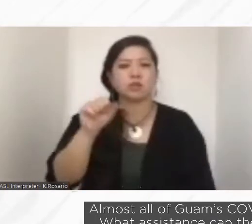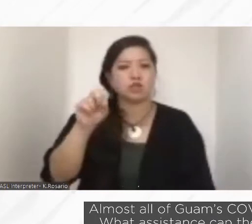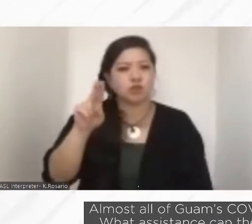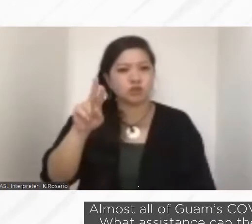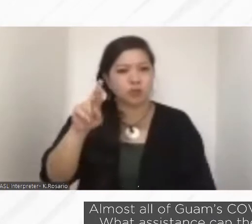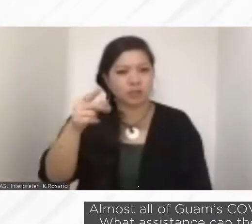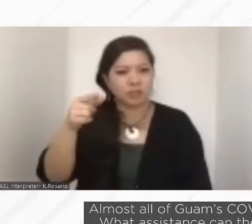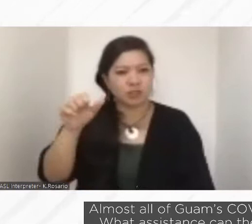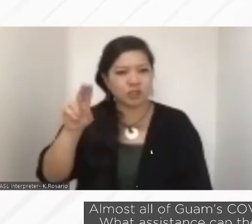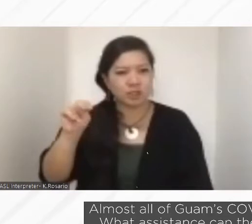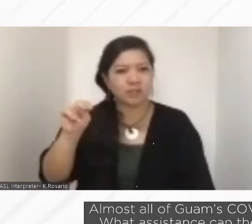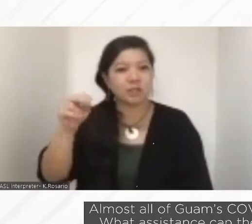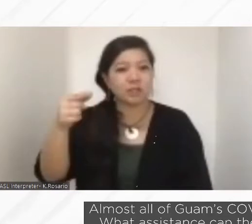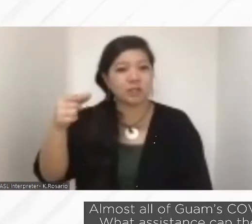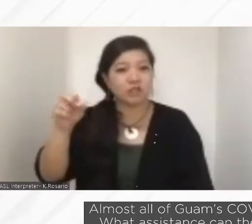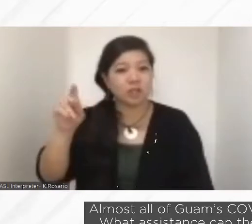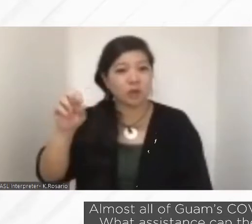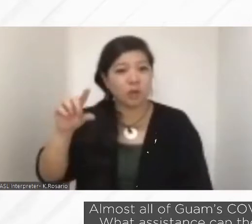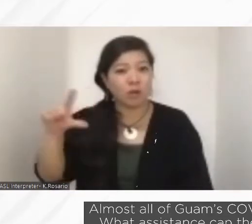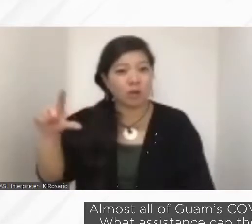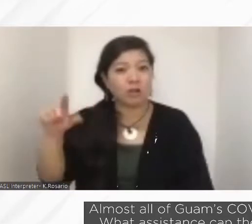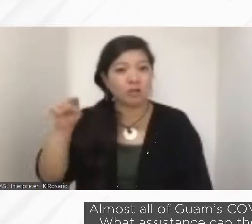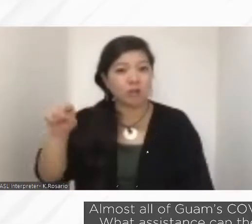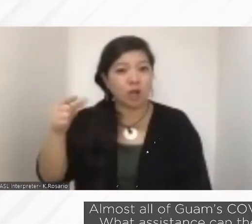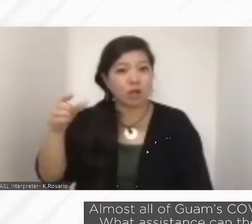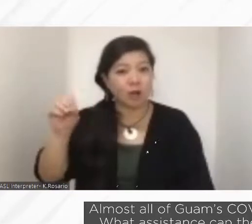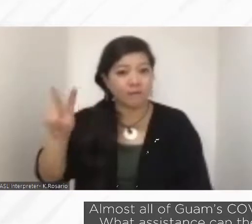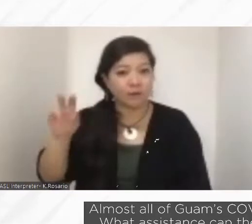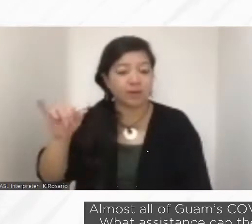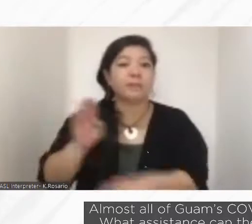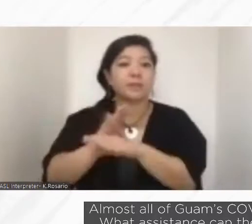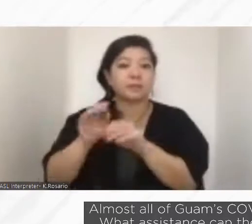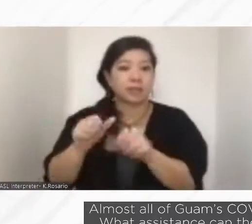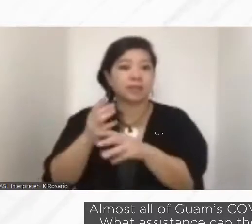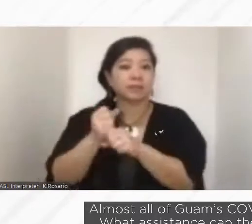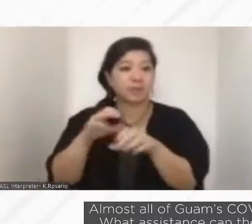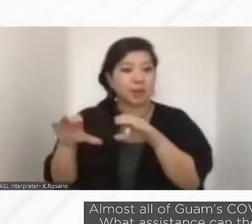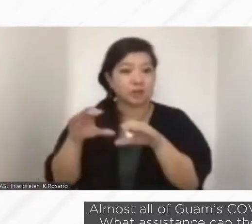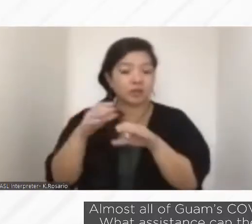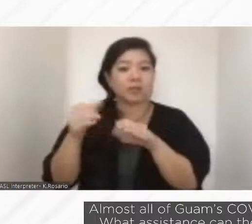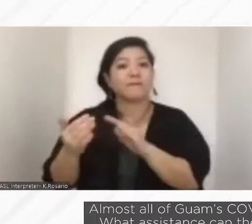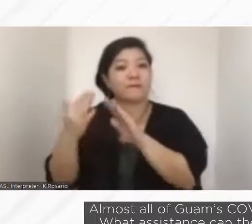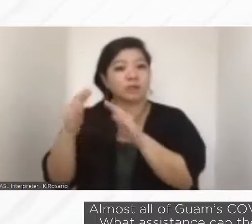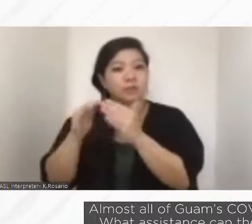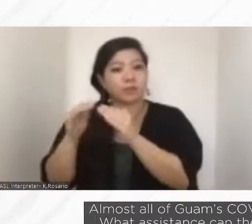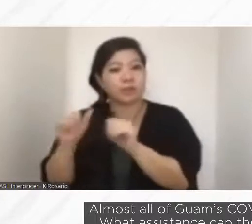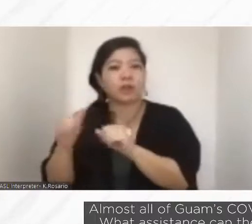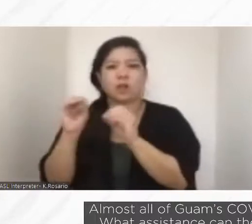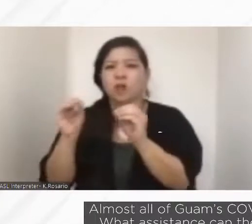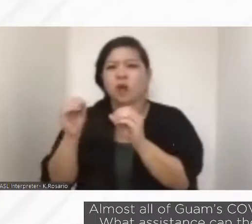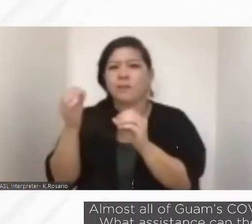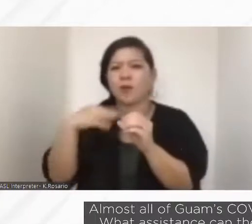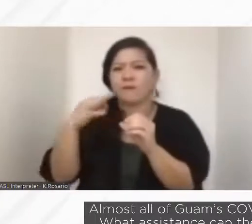the recommendations that I put out in my call to action that businesses can take, that faith communities can take, that nonprofits can take. This all can't be on